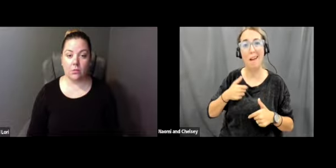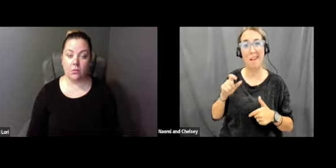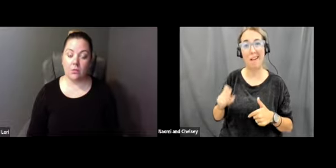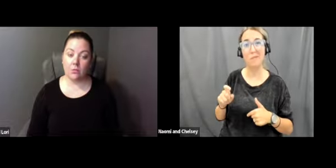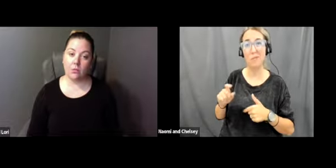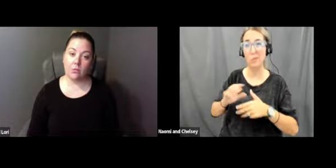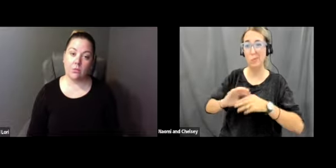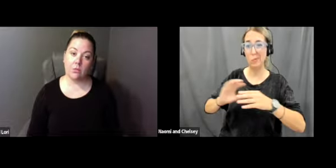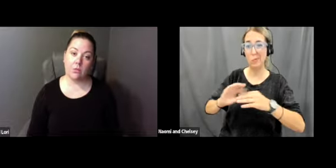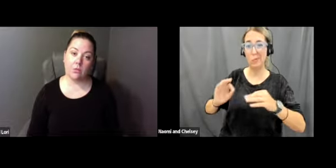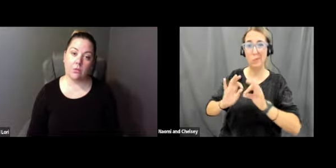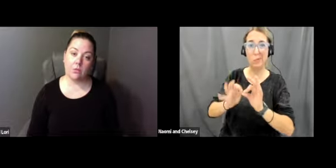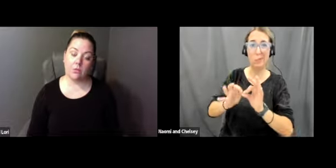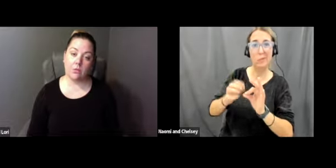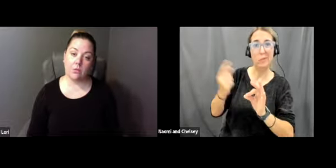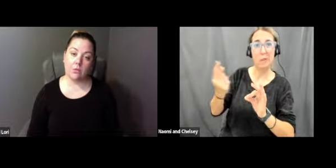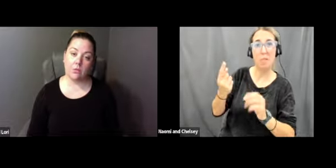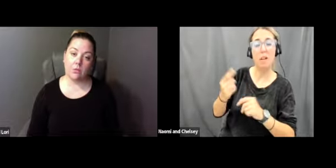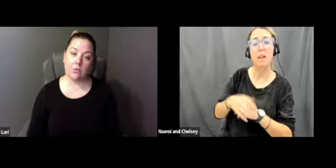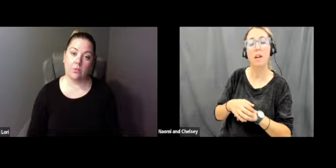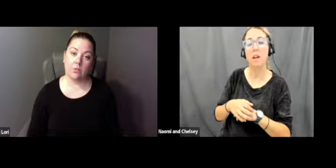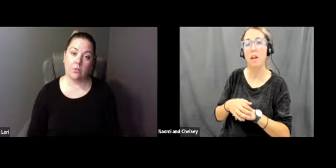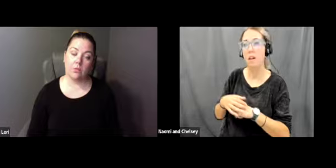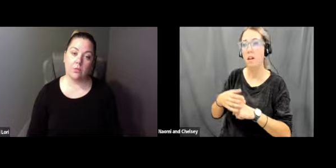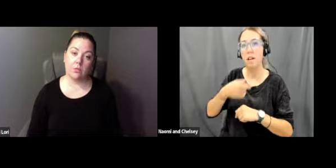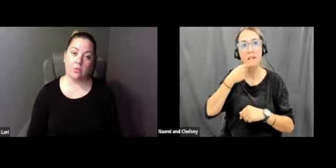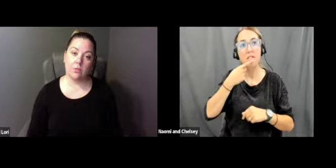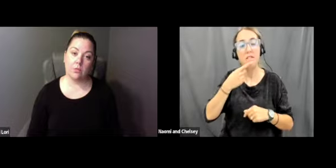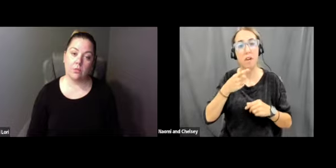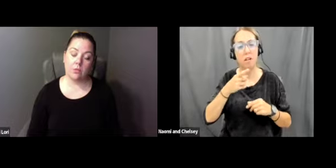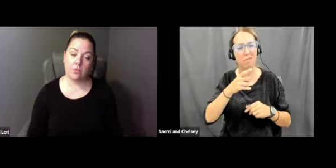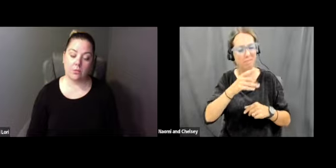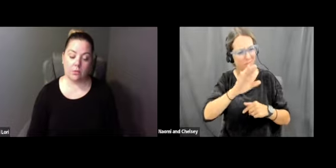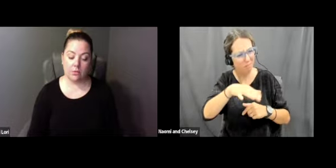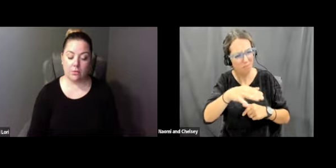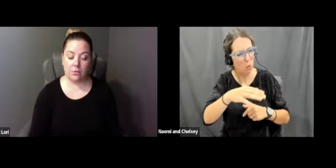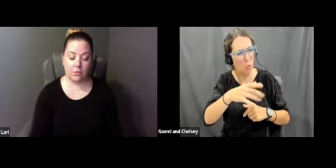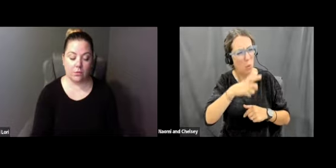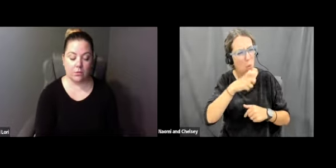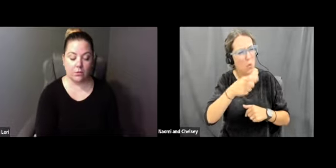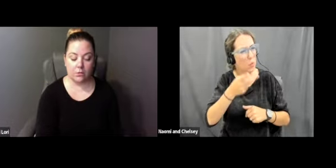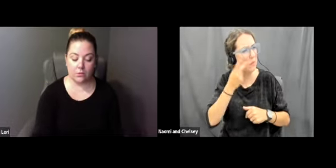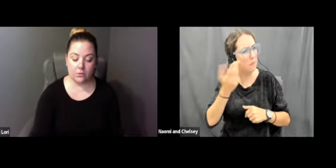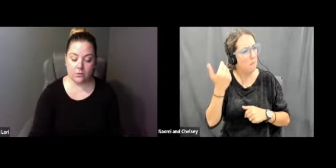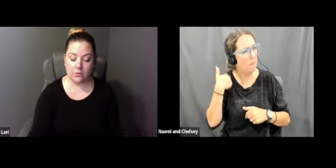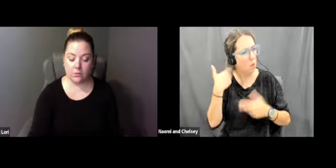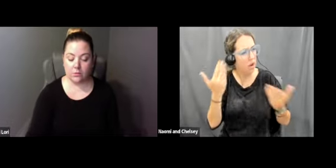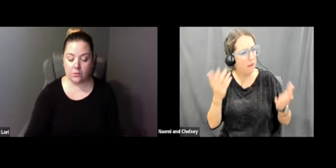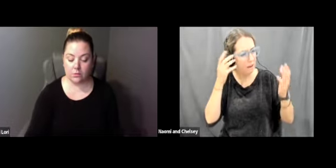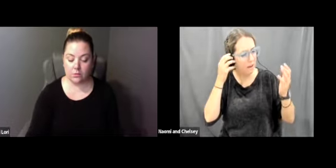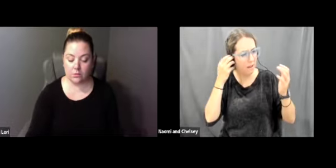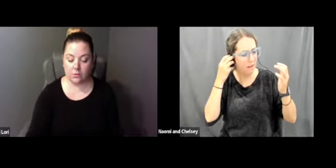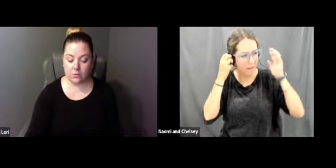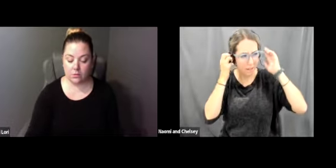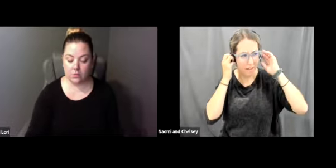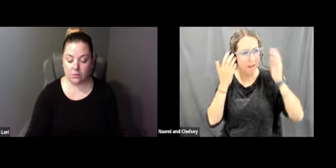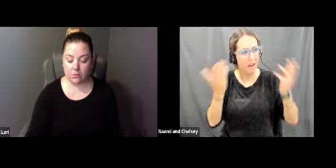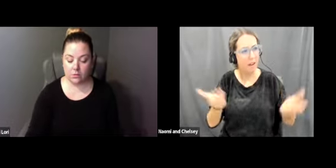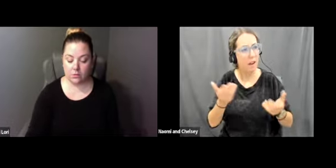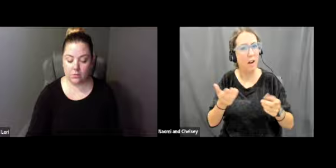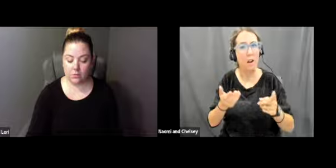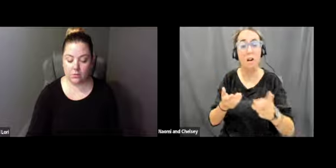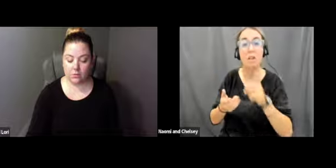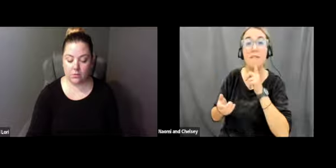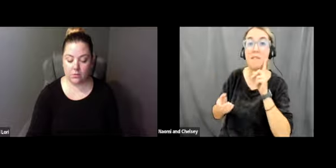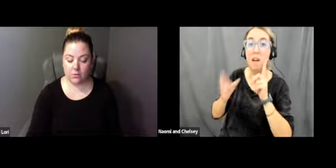talking to the last time you were in here? And the deaf person will say, oh, I don't know, it was the fat lady at the front with the black